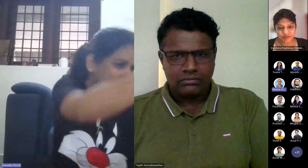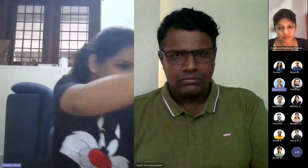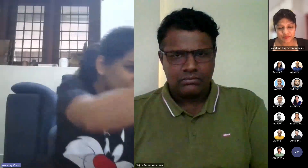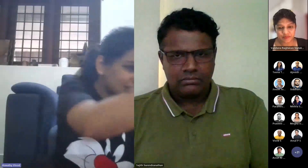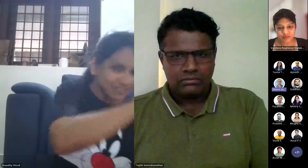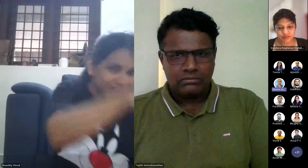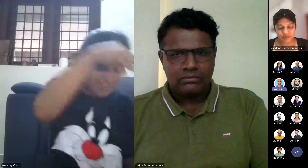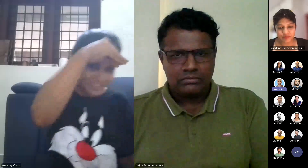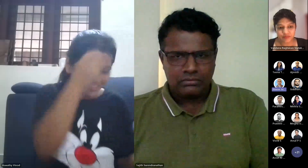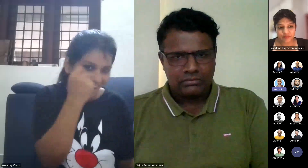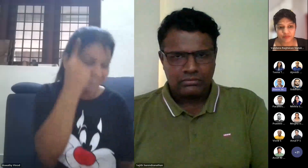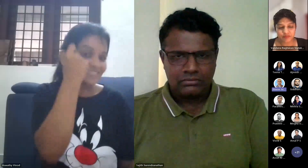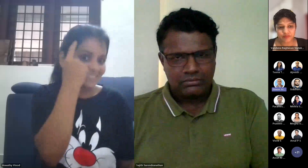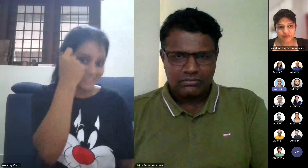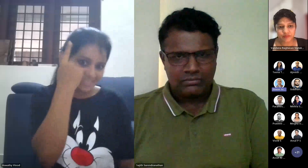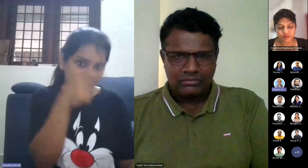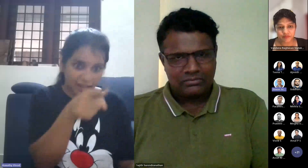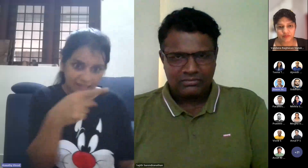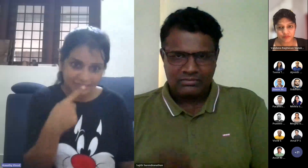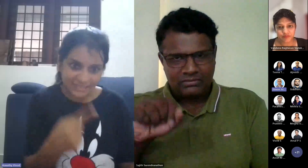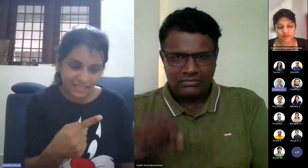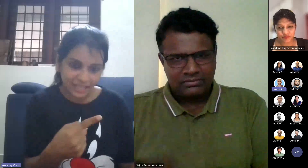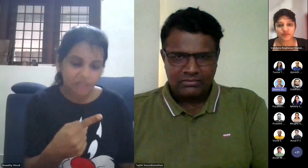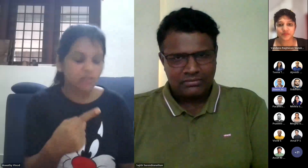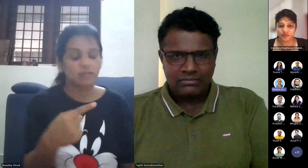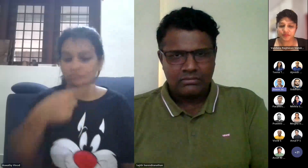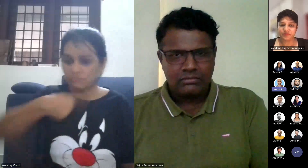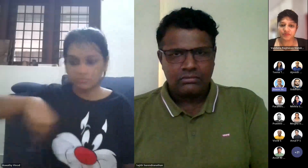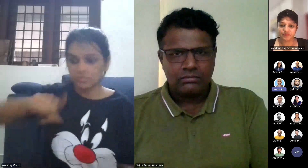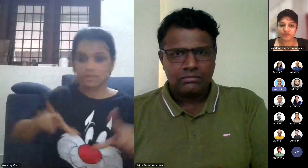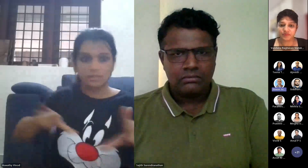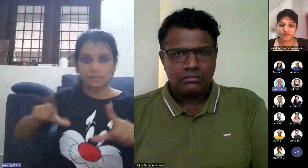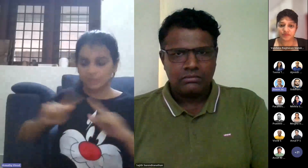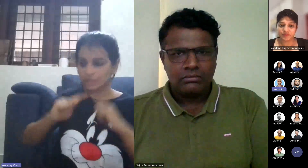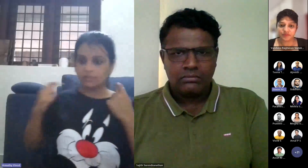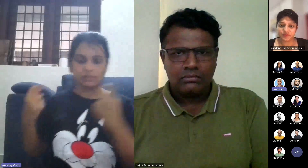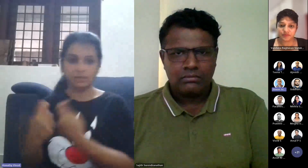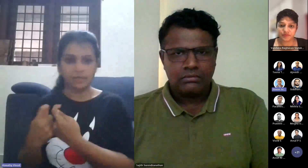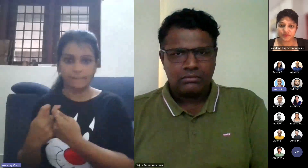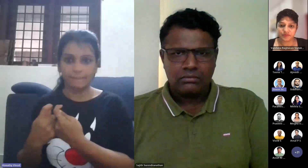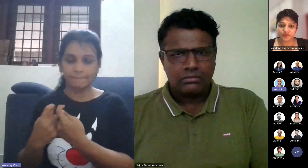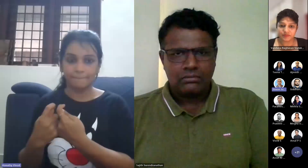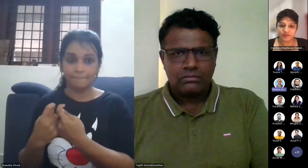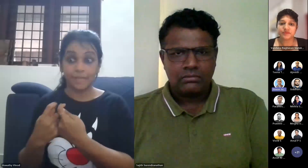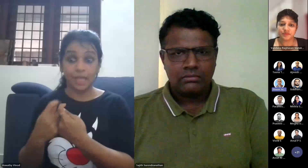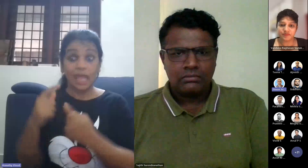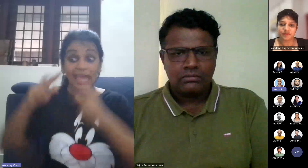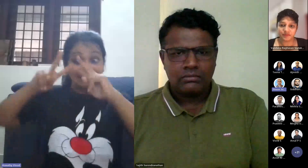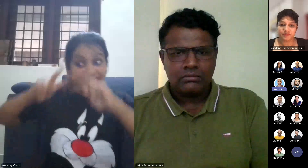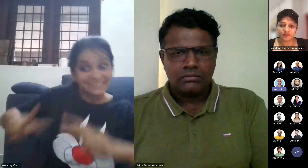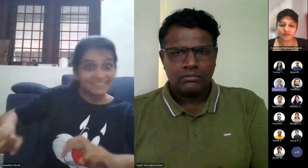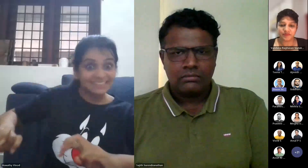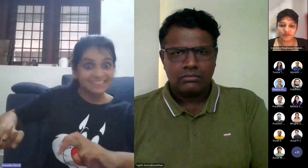something we will have to ensure in the initial days of the research, the user